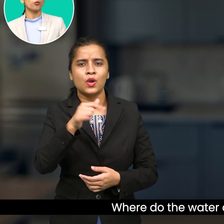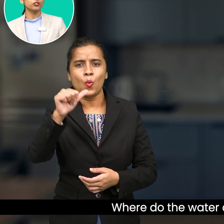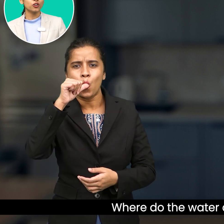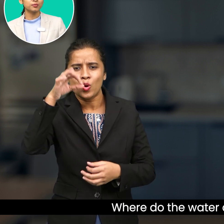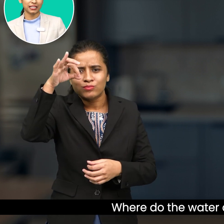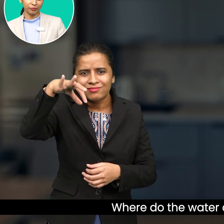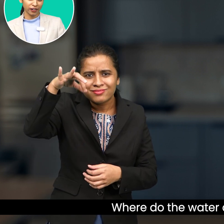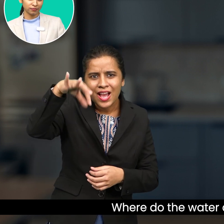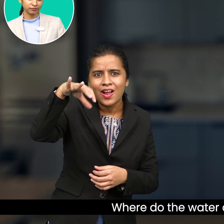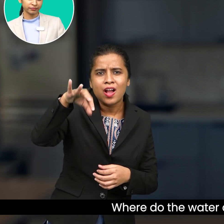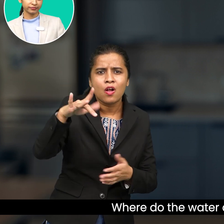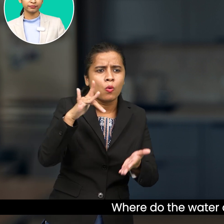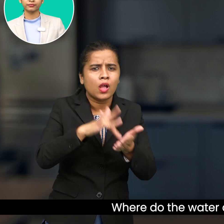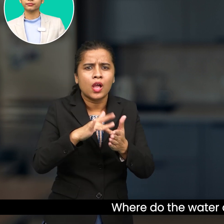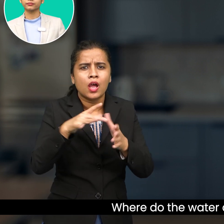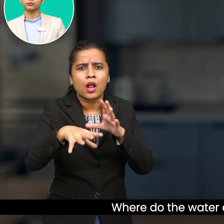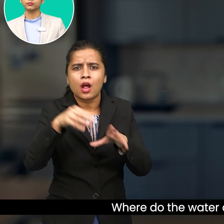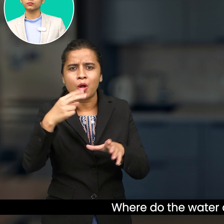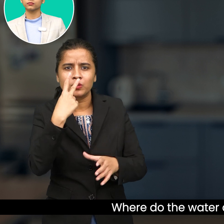Where do the water drops come from?